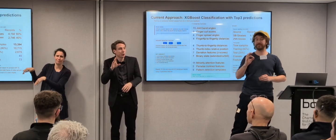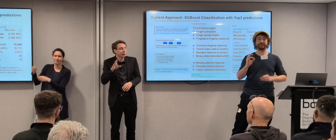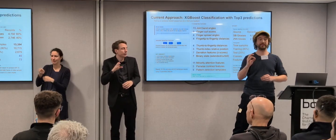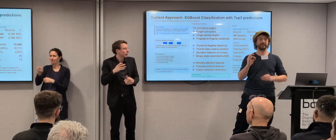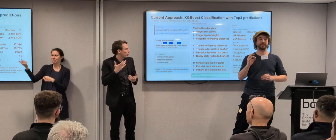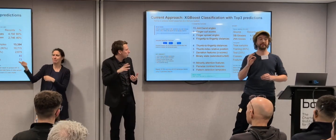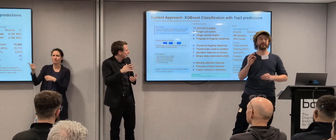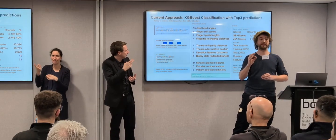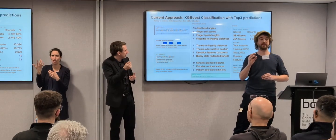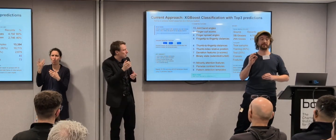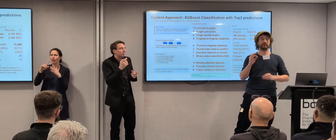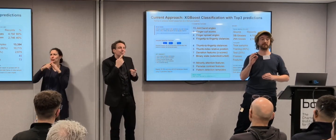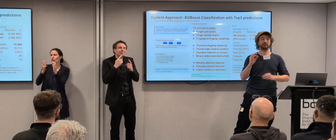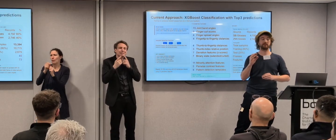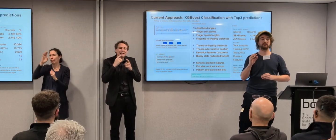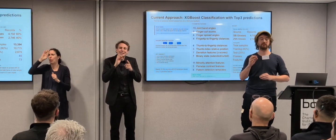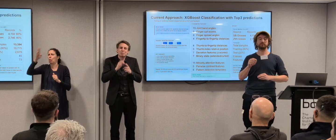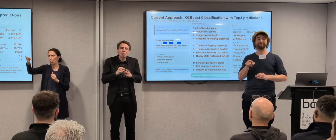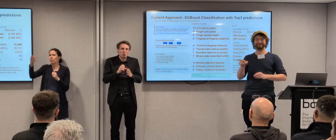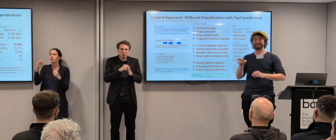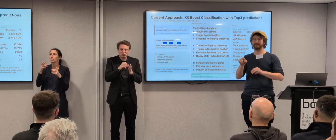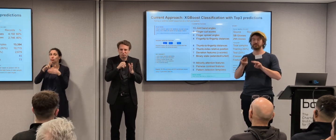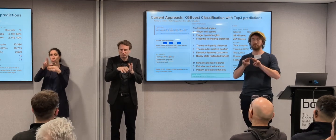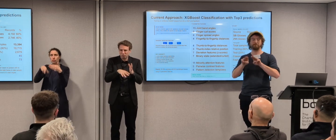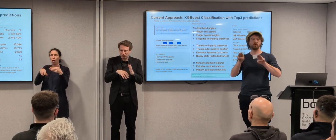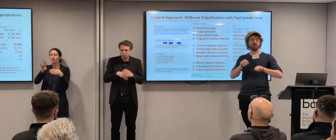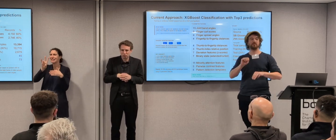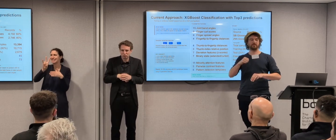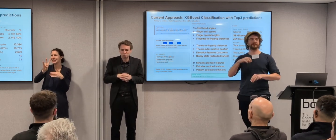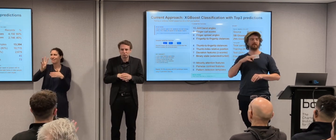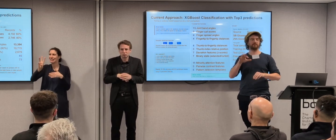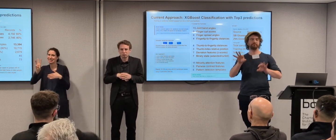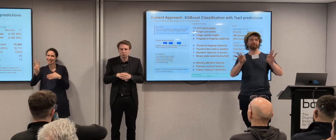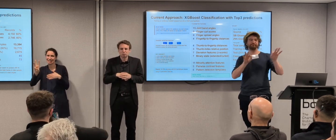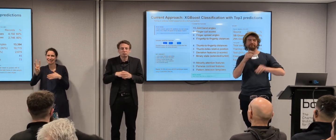program. And the result is that